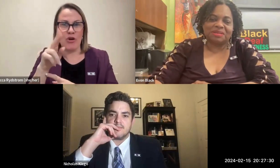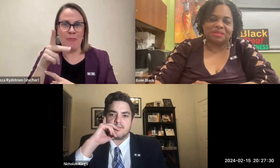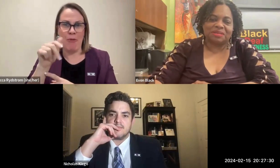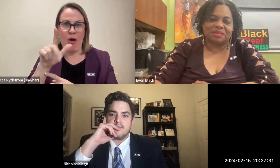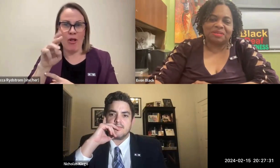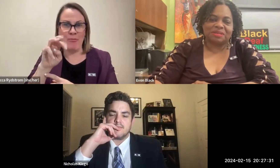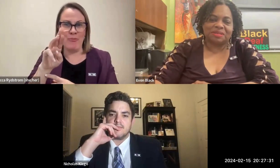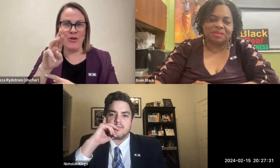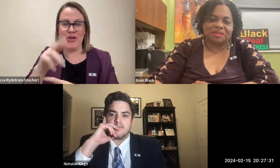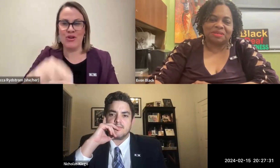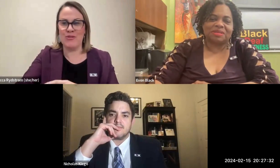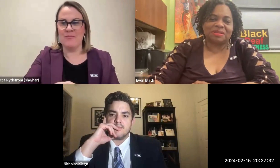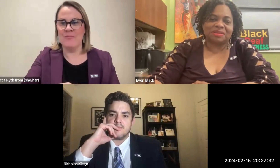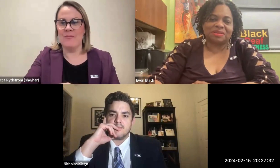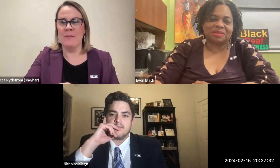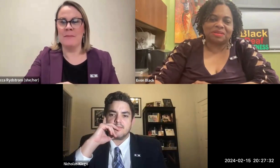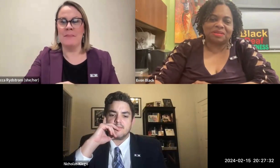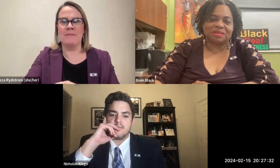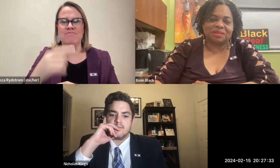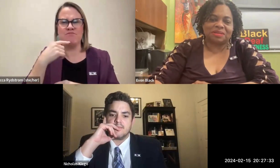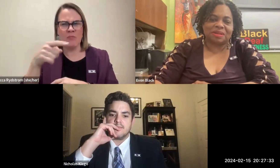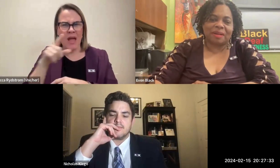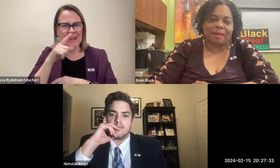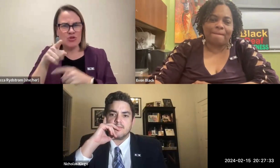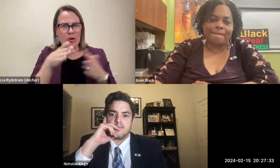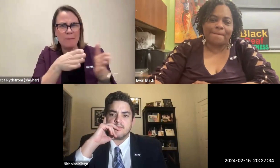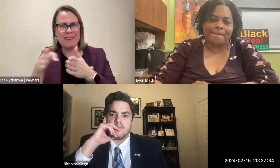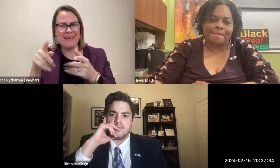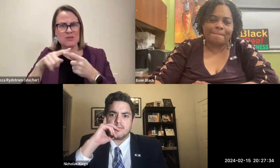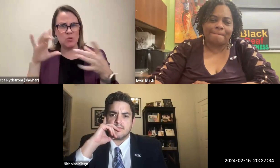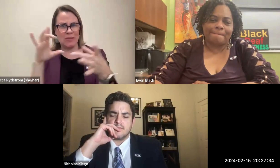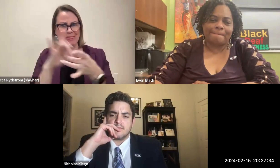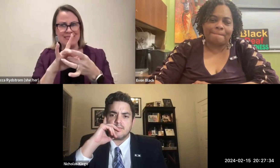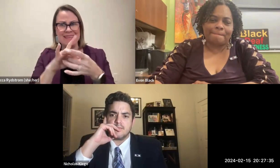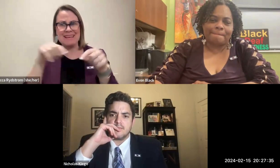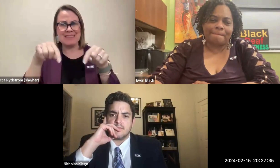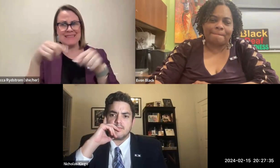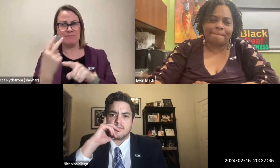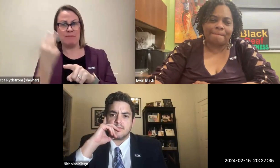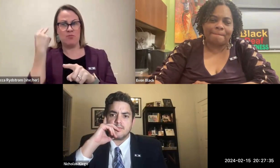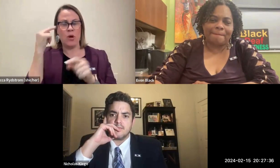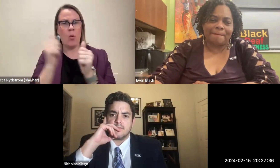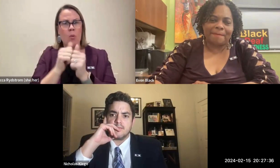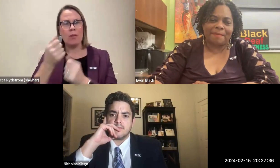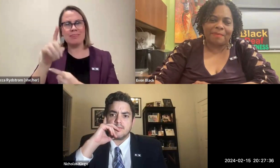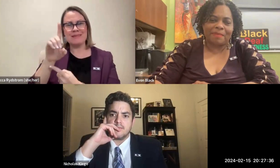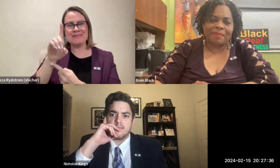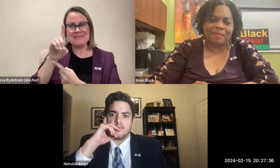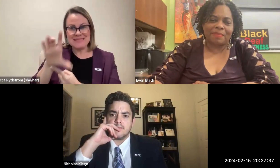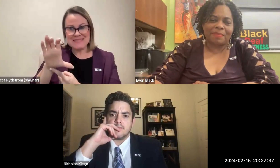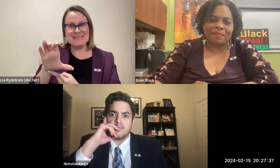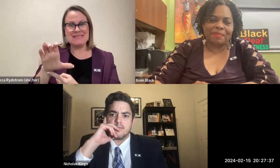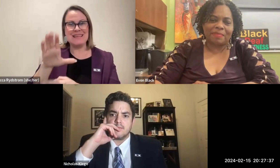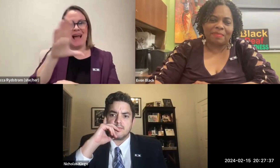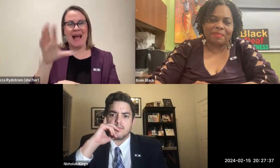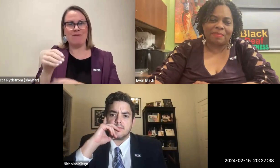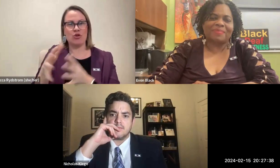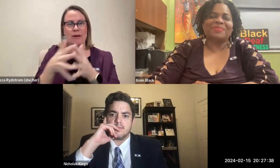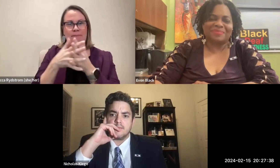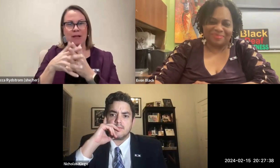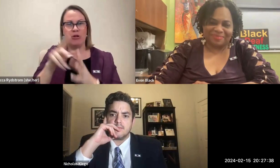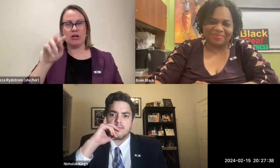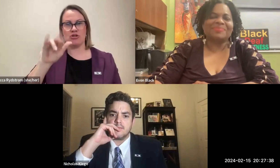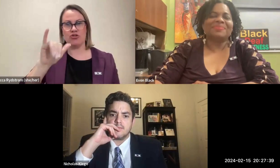engaged and wanting to be involved. So this next question is from Edgar Palmer, who said, is there still a plan in place to link